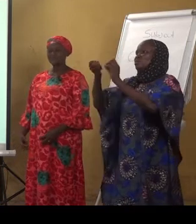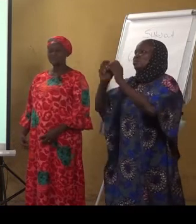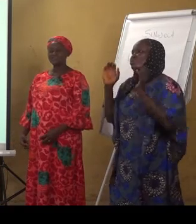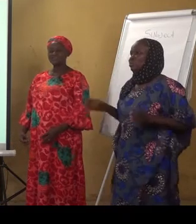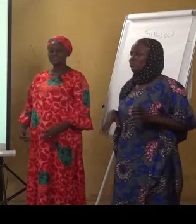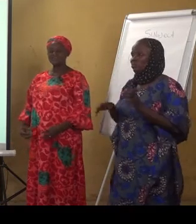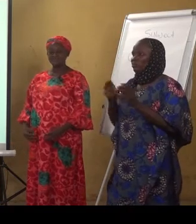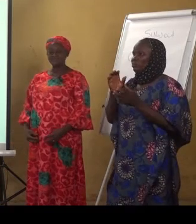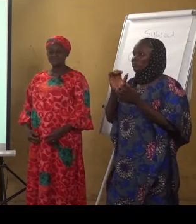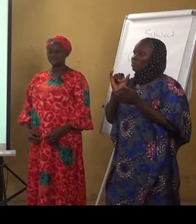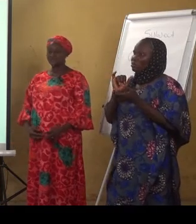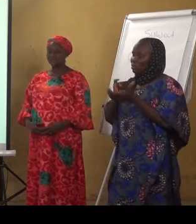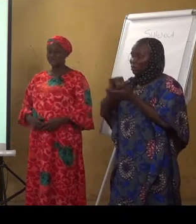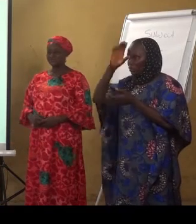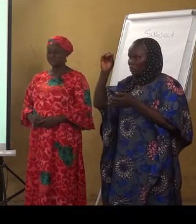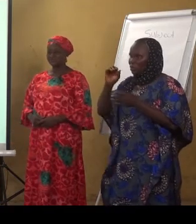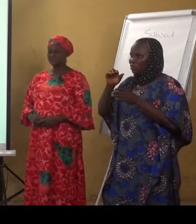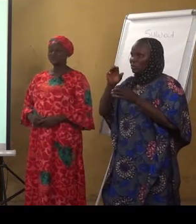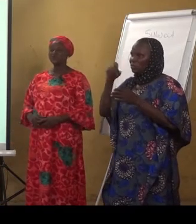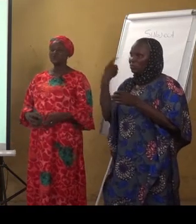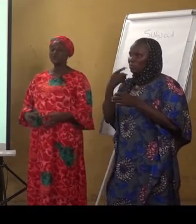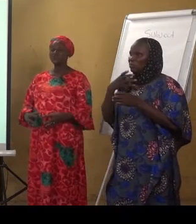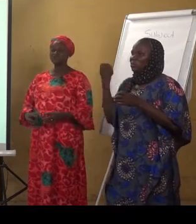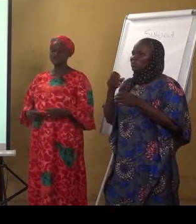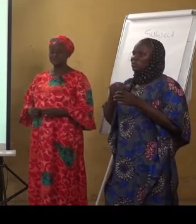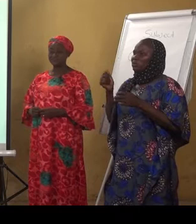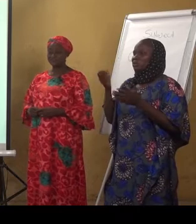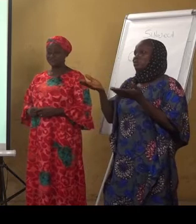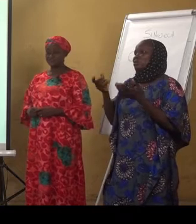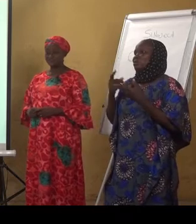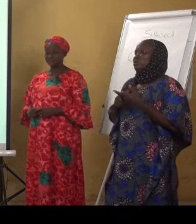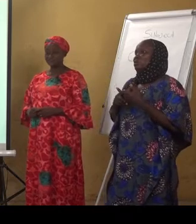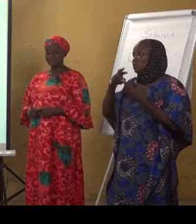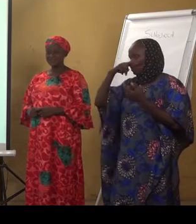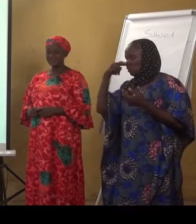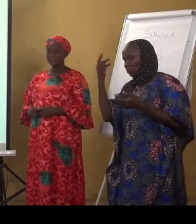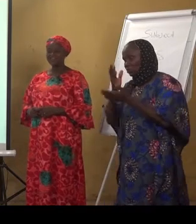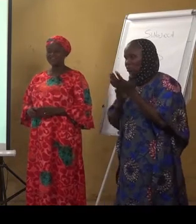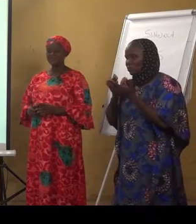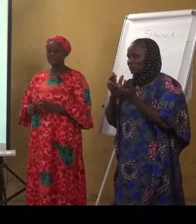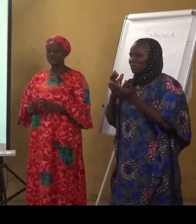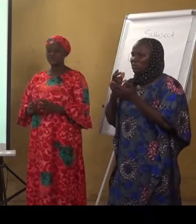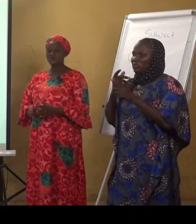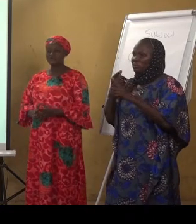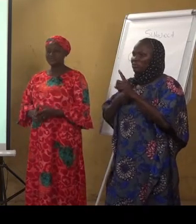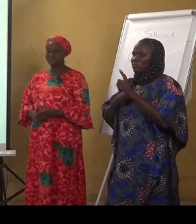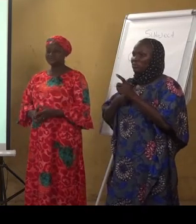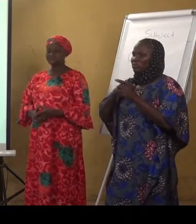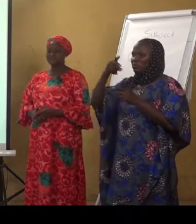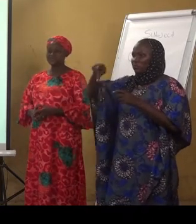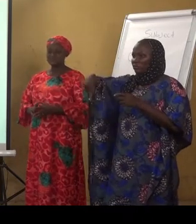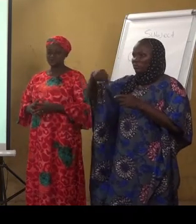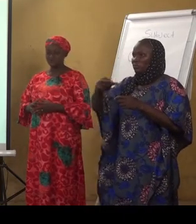Onesimus, who was a servant to Philemon, stole something from Philemon. And he did not go to tell